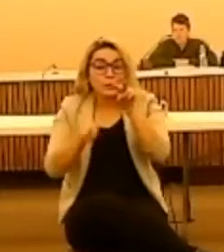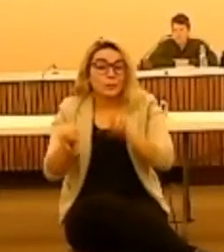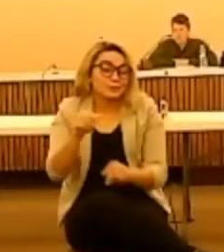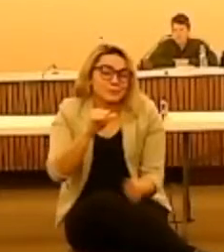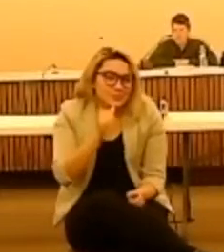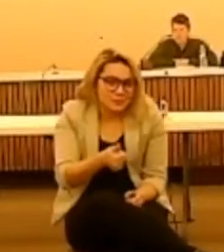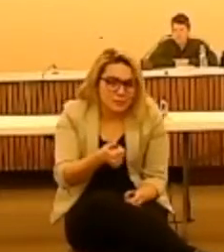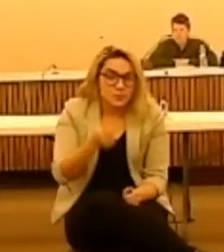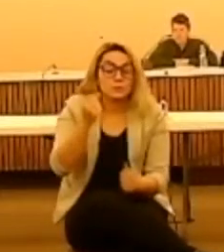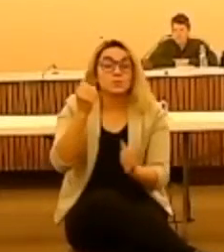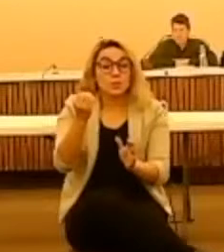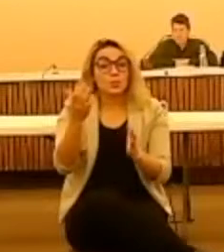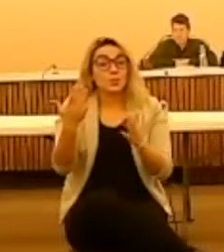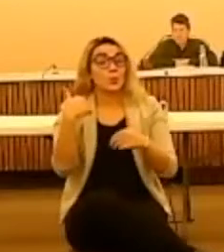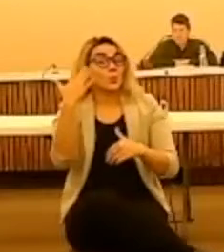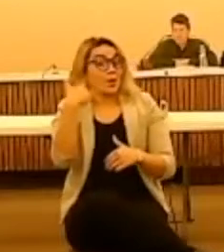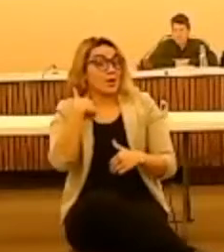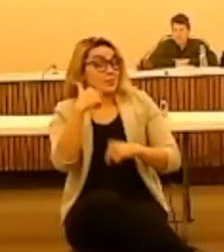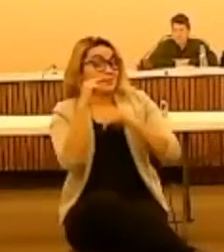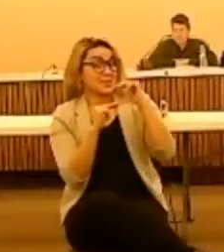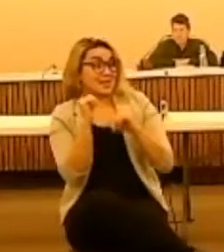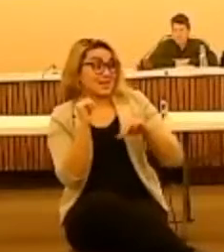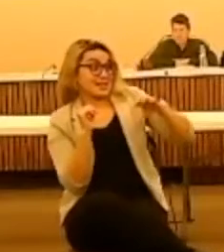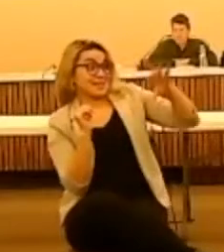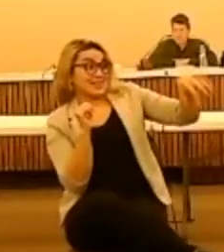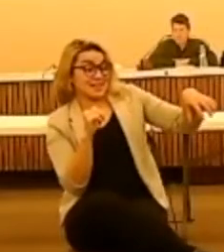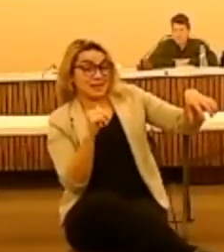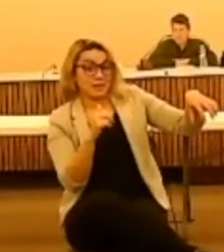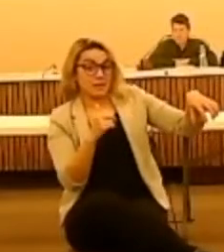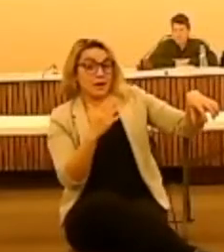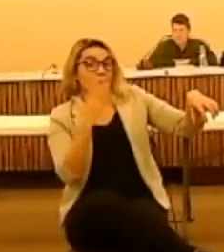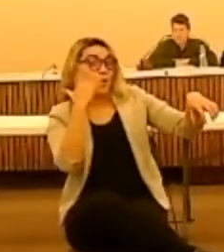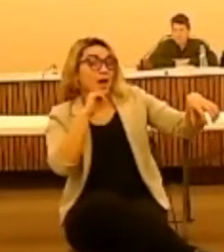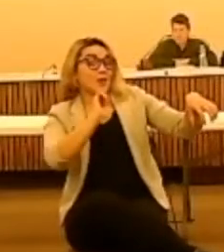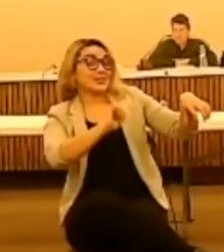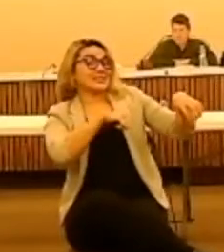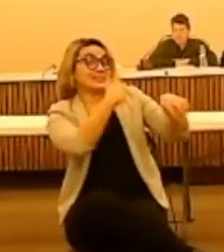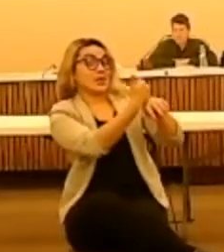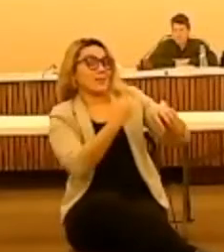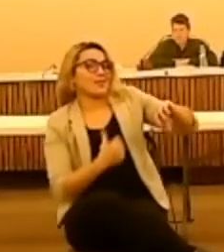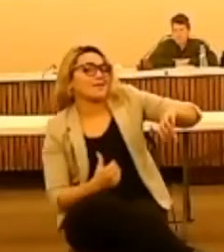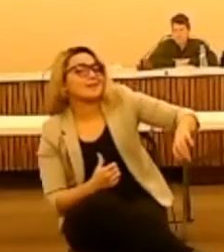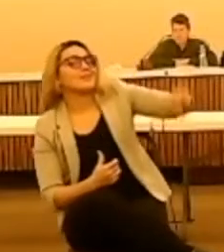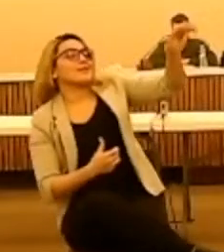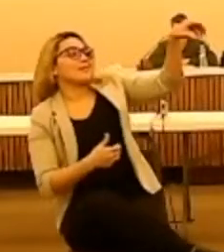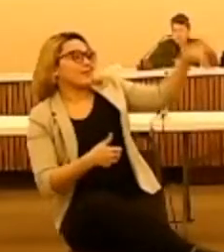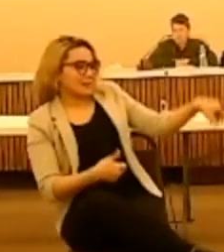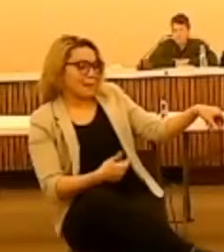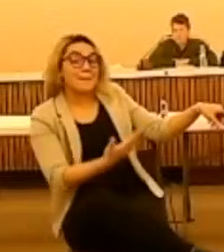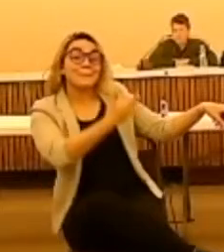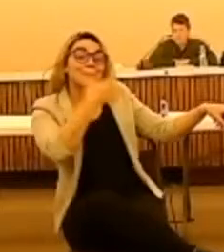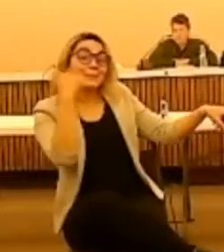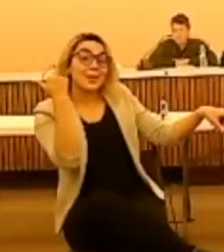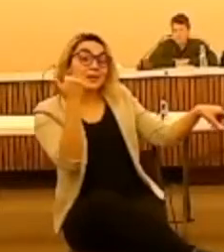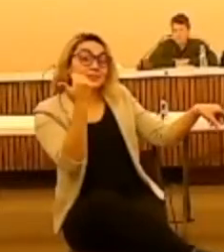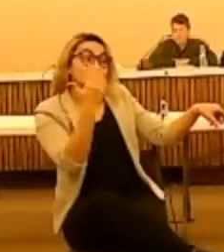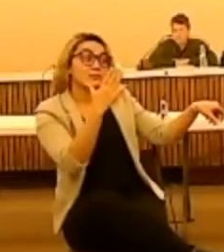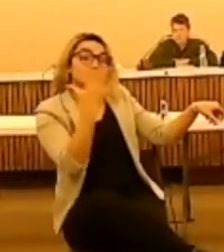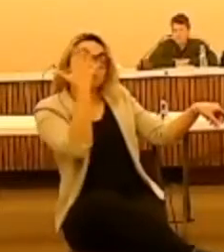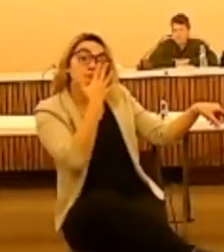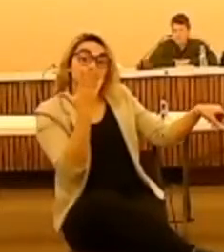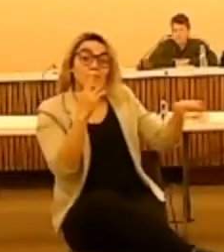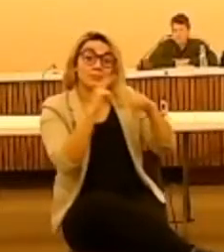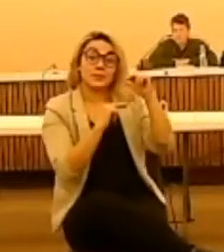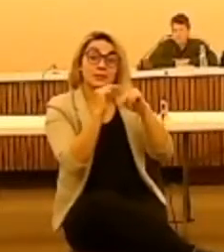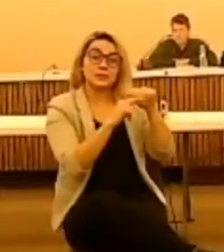area that's in question right now, we flipped it around. So the most aesthetic part of the building faces the, and